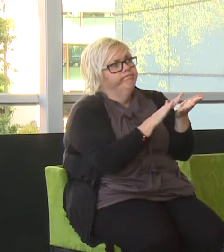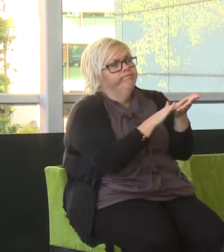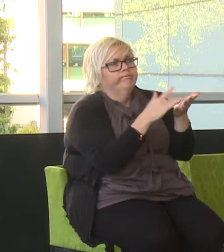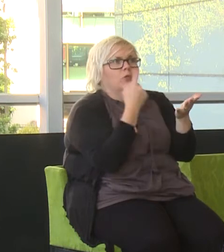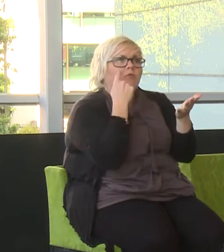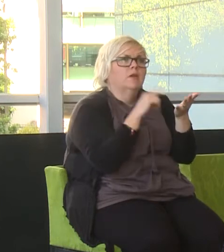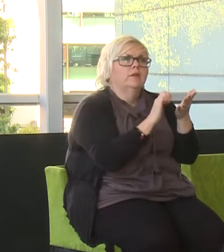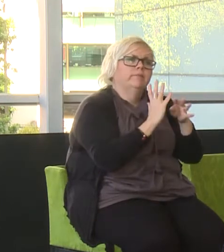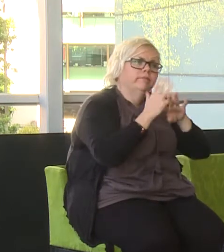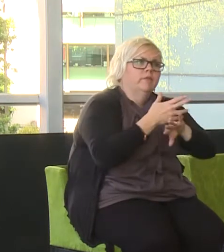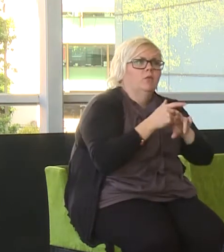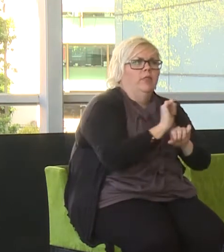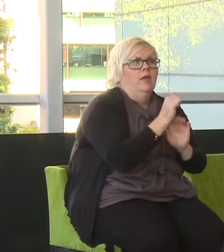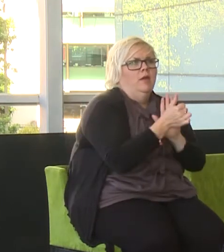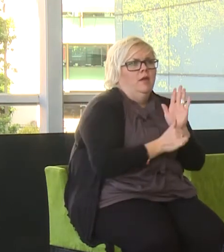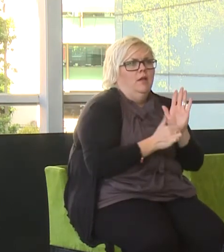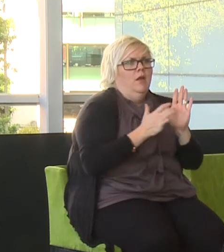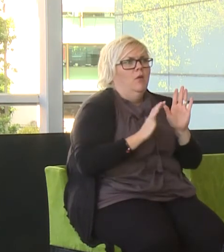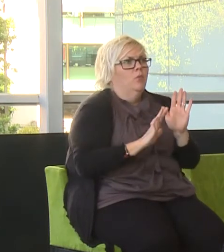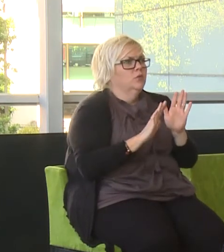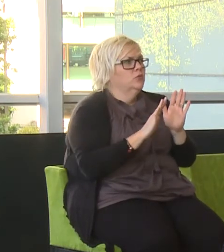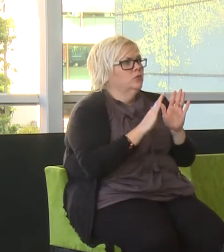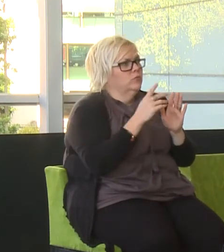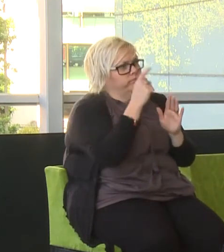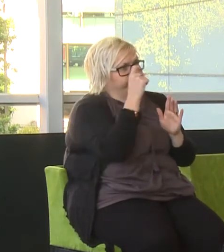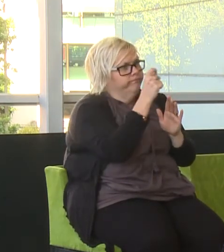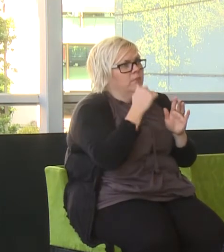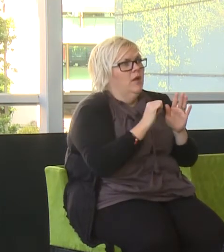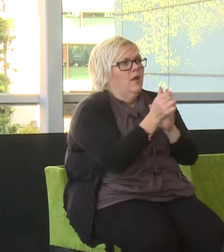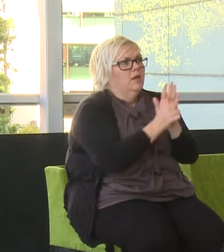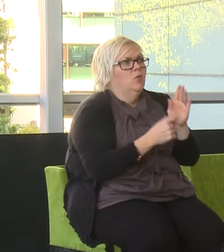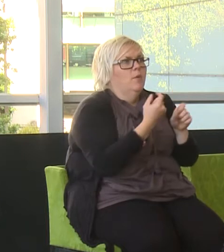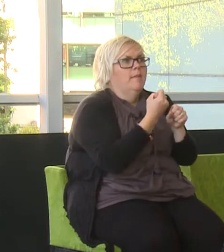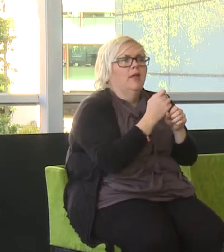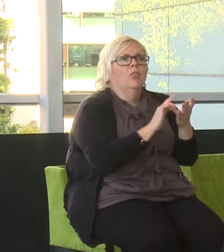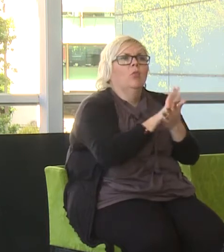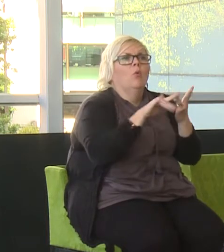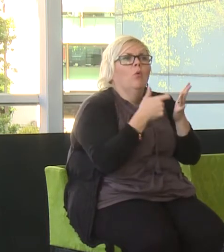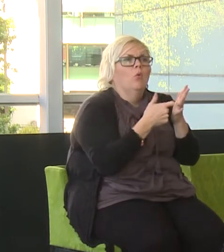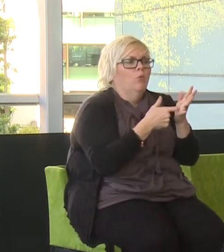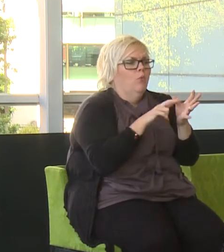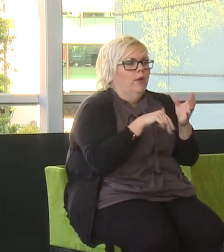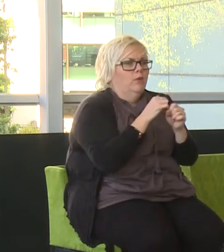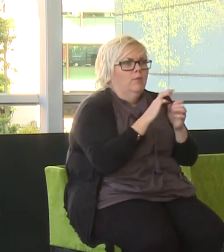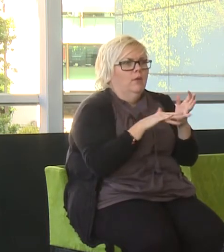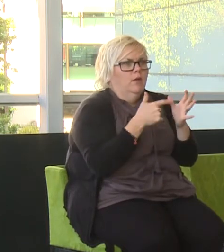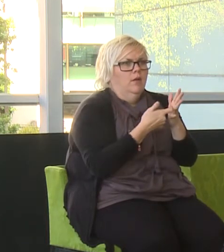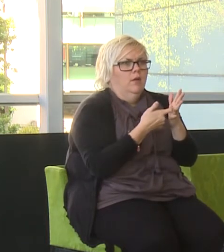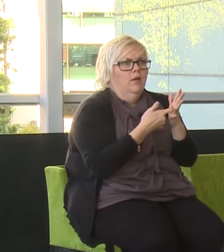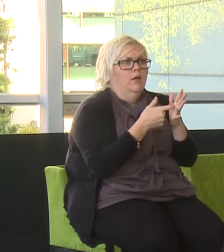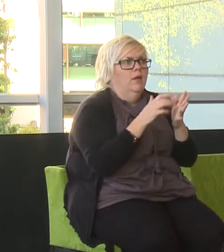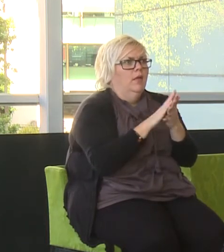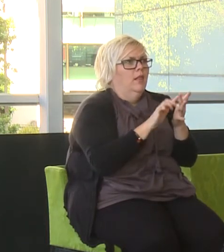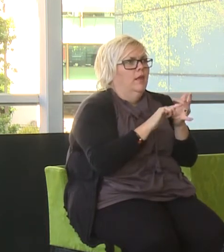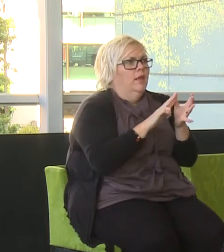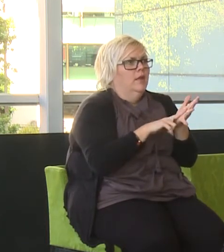are. I would like to acknowledge my posse of artists who created Thor Ragnarok's props. Gillian Butler,